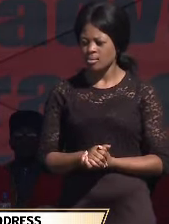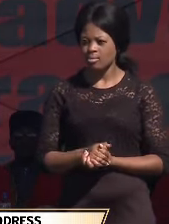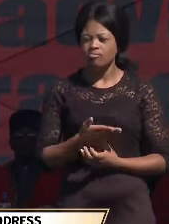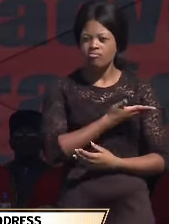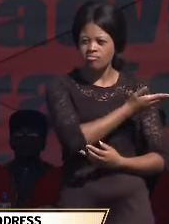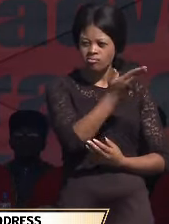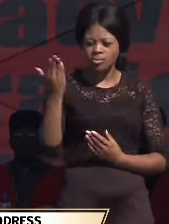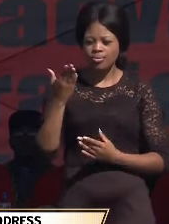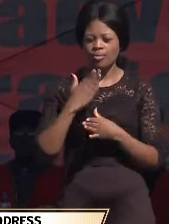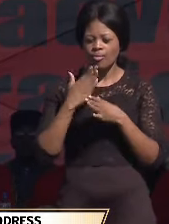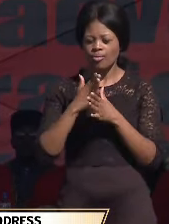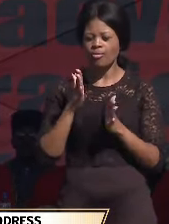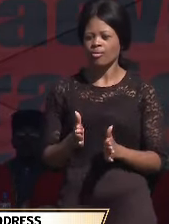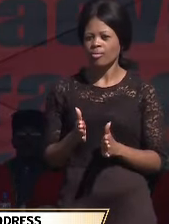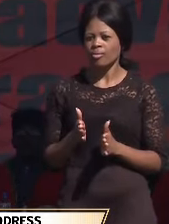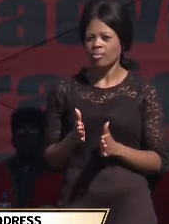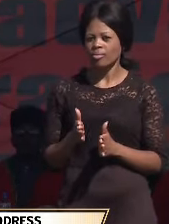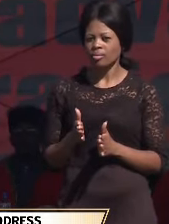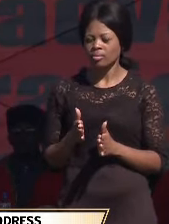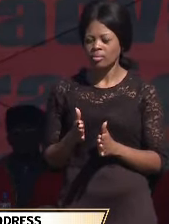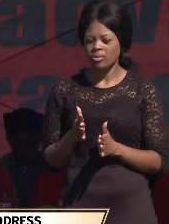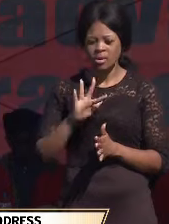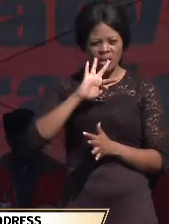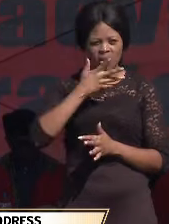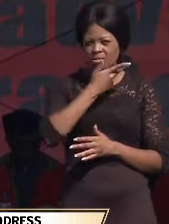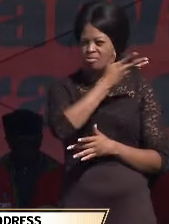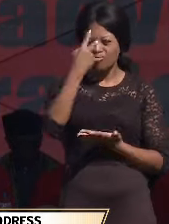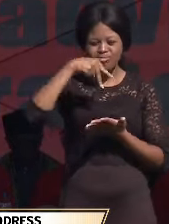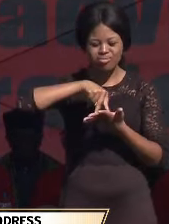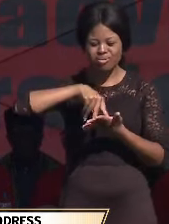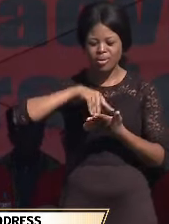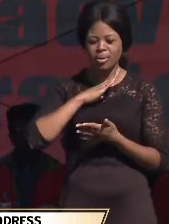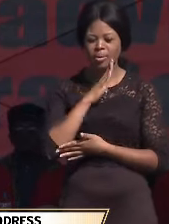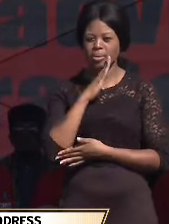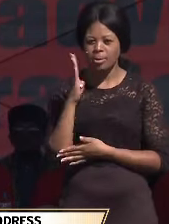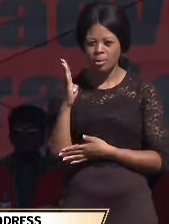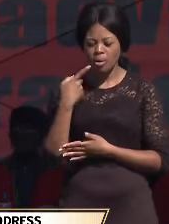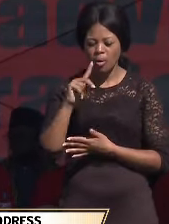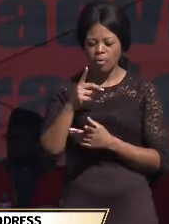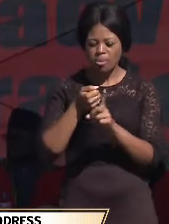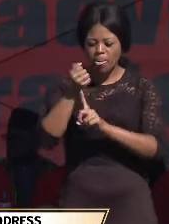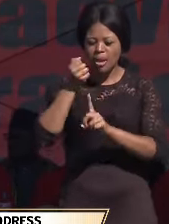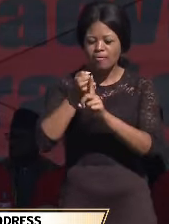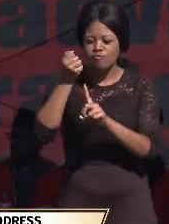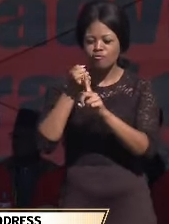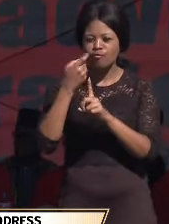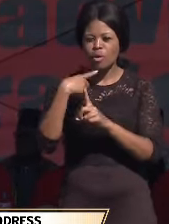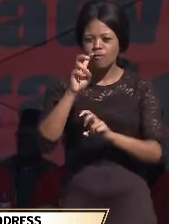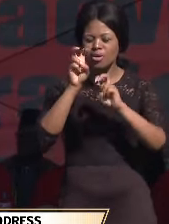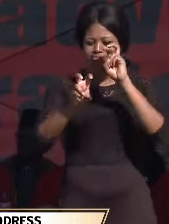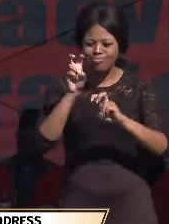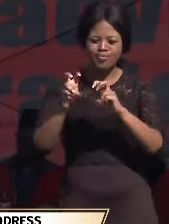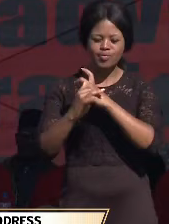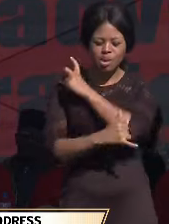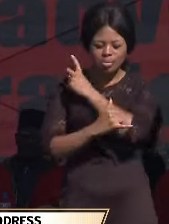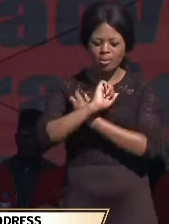nina basebenzi uma ningasukumi nilwisane nokwebiwa kwezwe